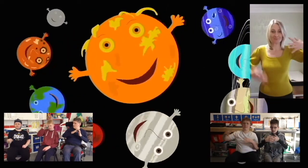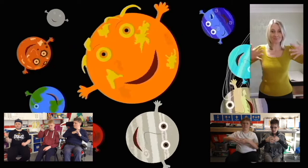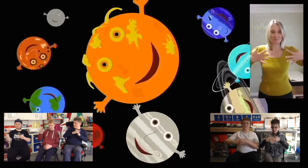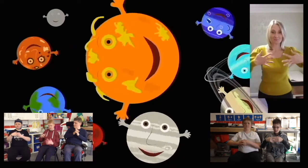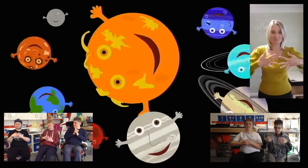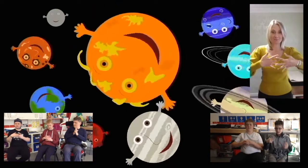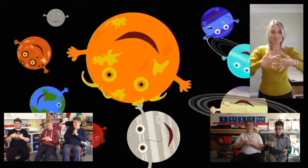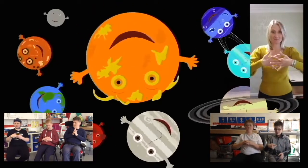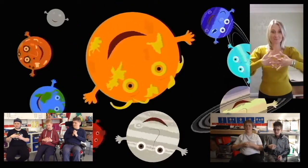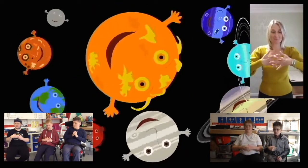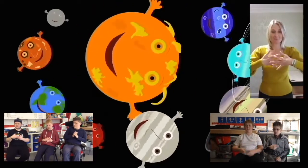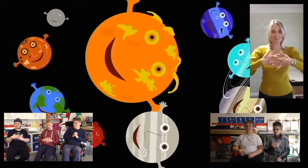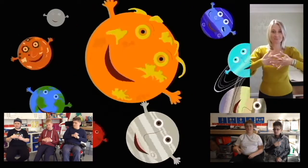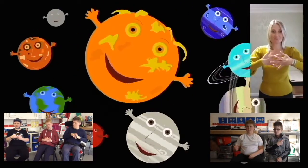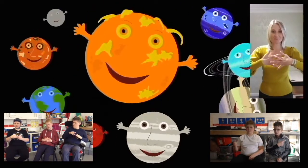solar system.